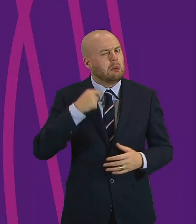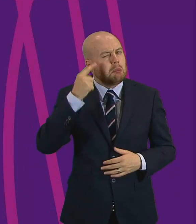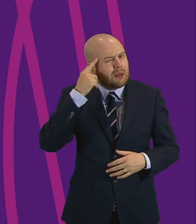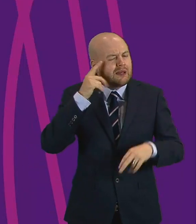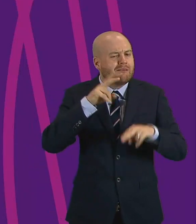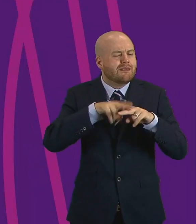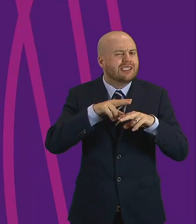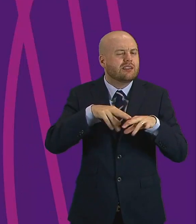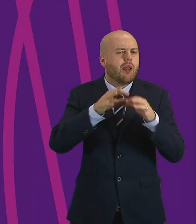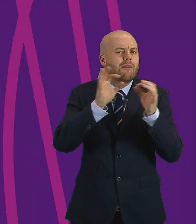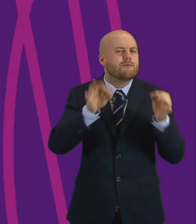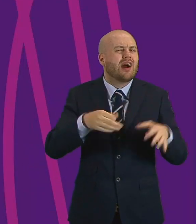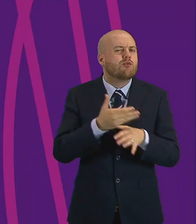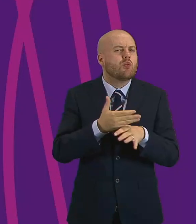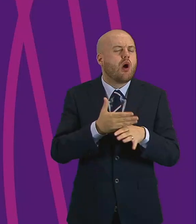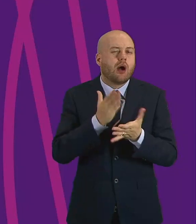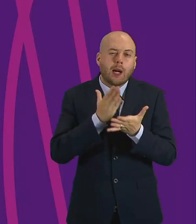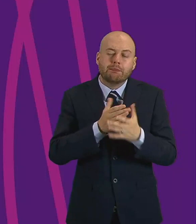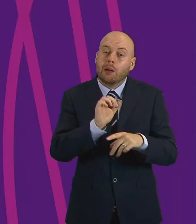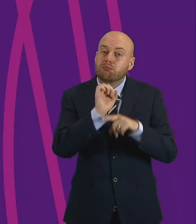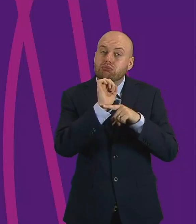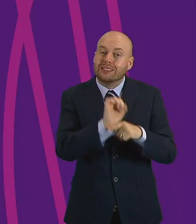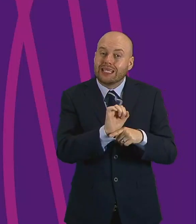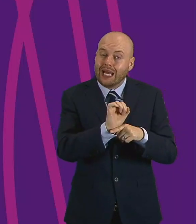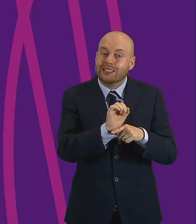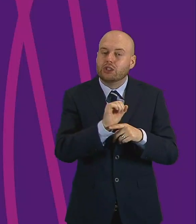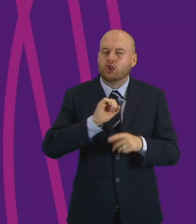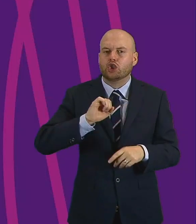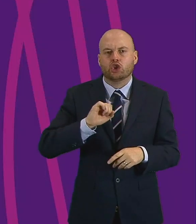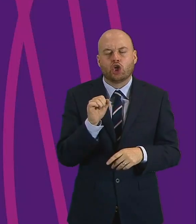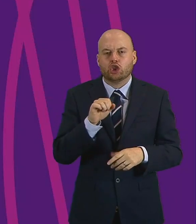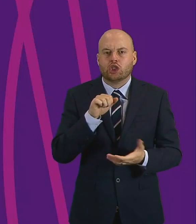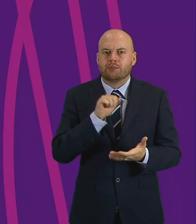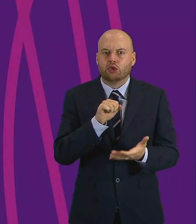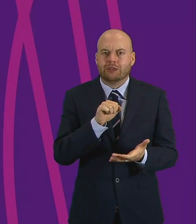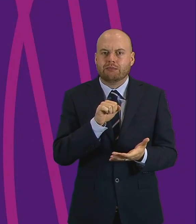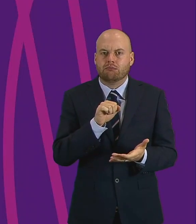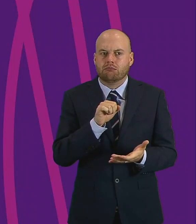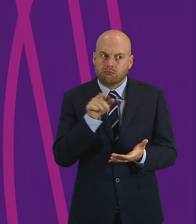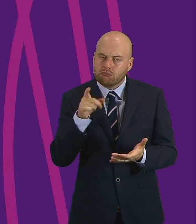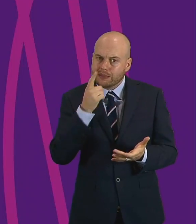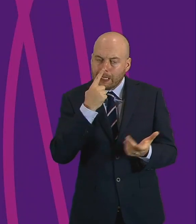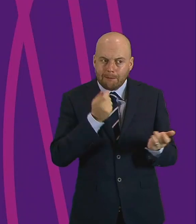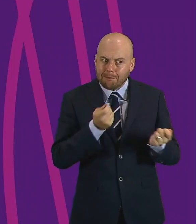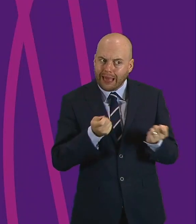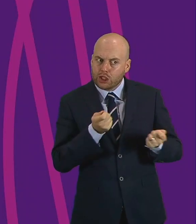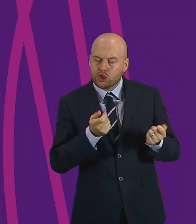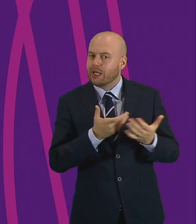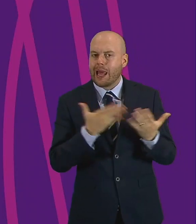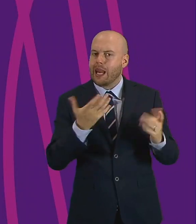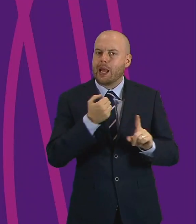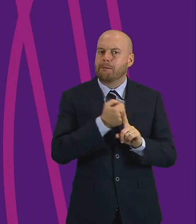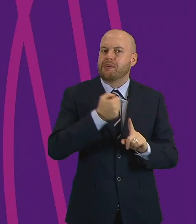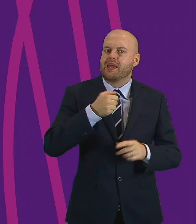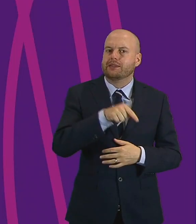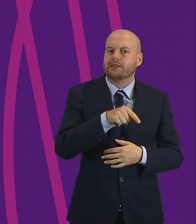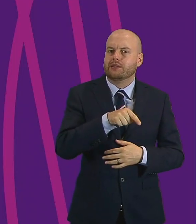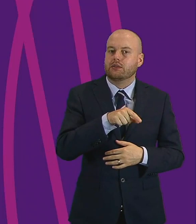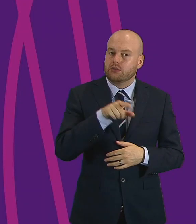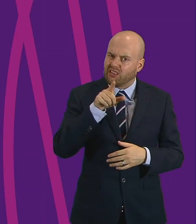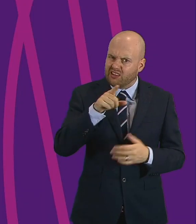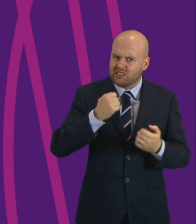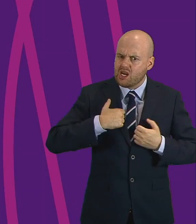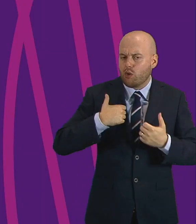from UK-wide economic shocks, but managing any differential impact is the responsibility of the Scottish government. That's